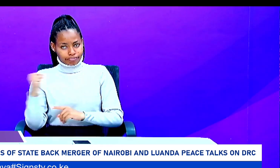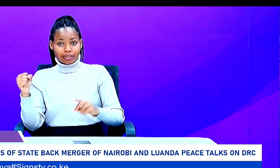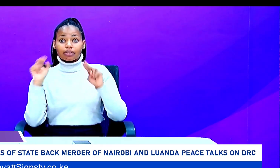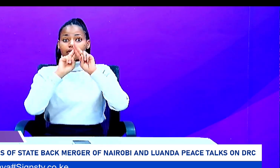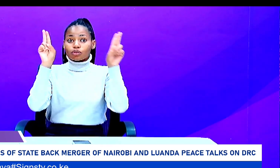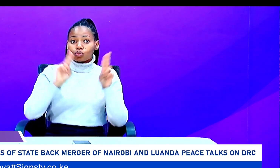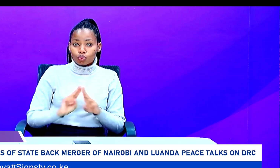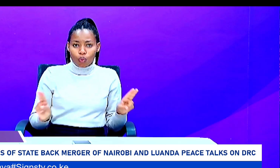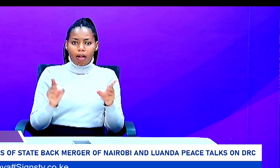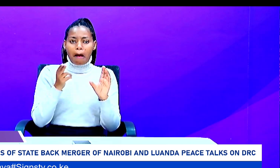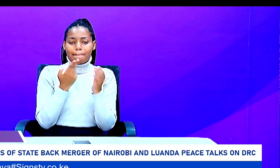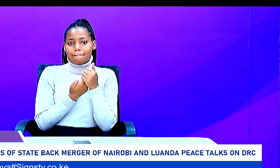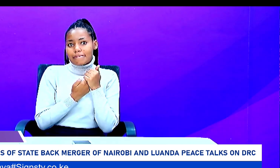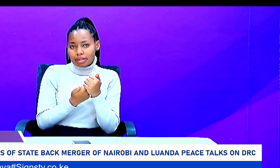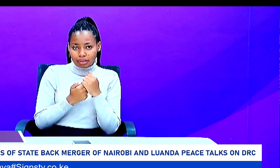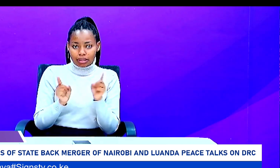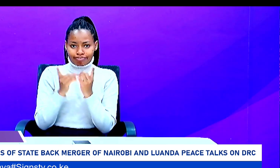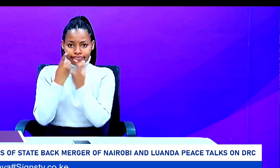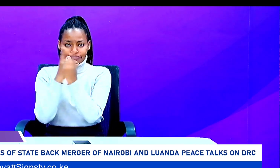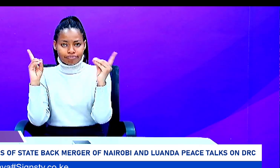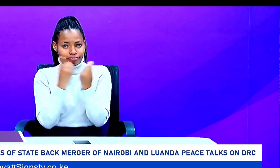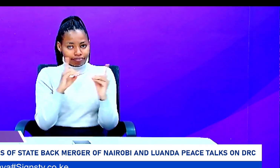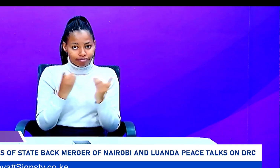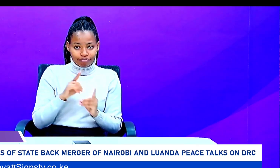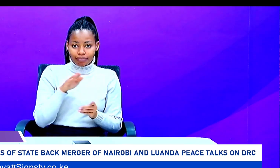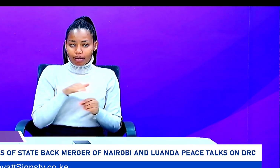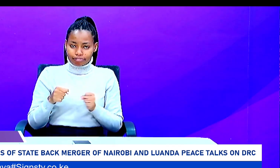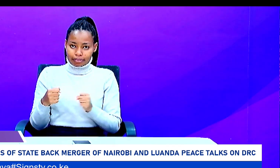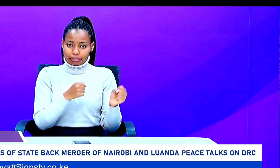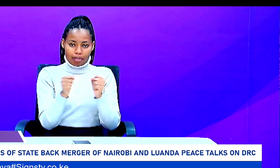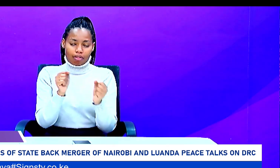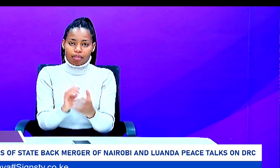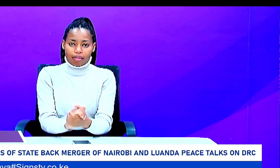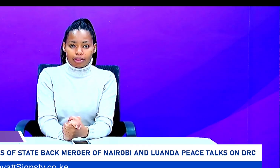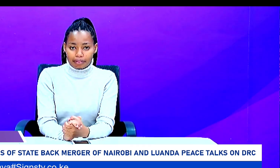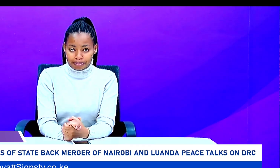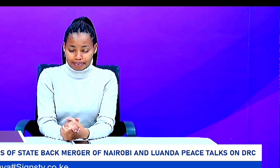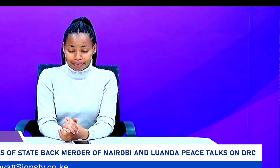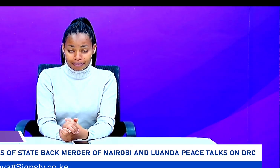and international partners to deliver a comprehensive roadmap to stability.